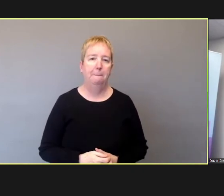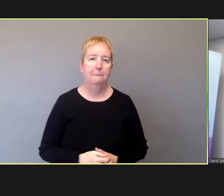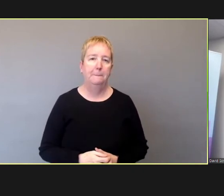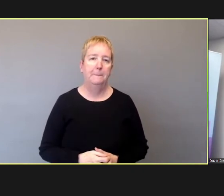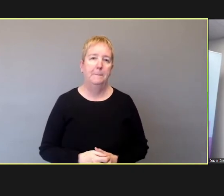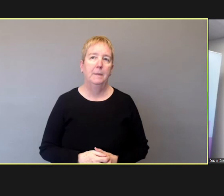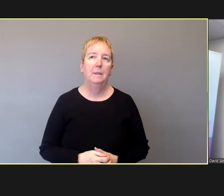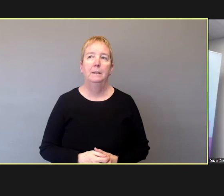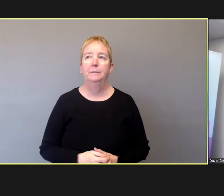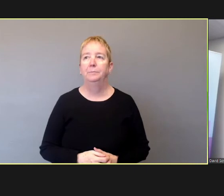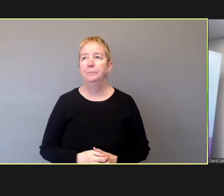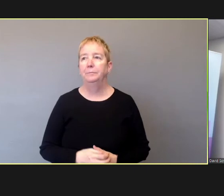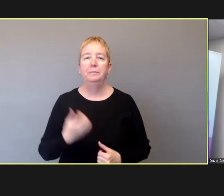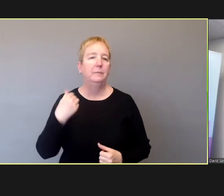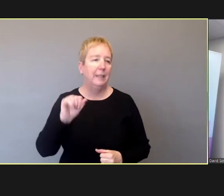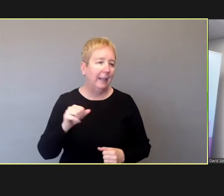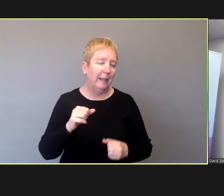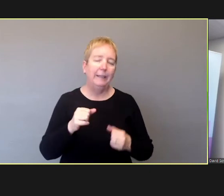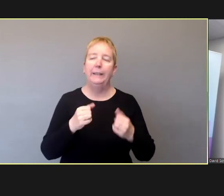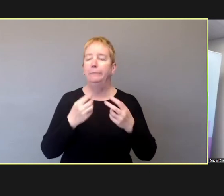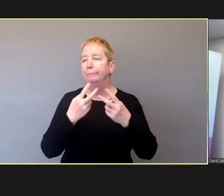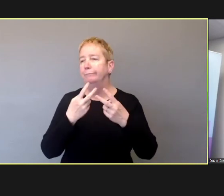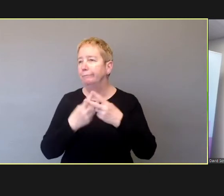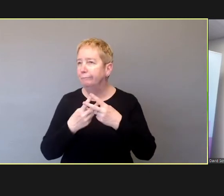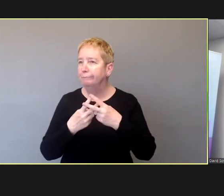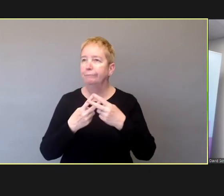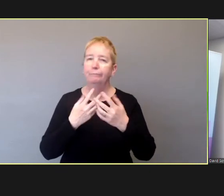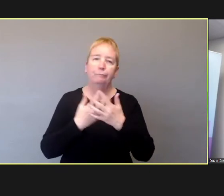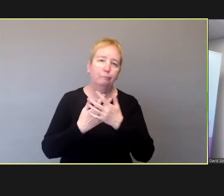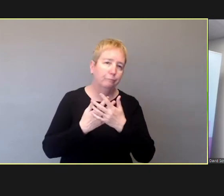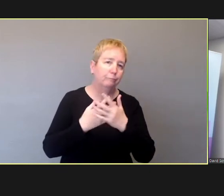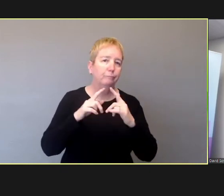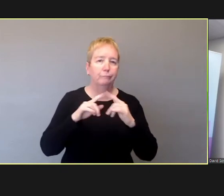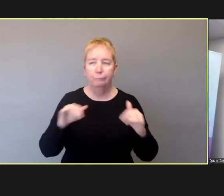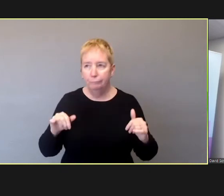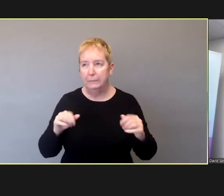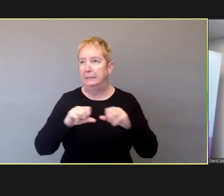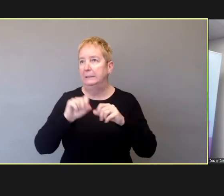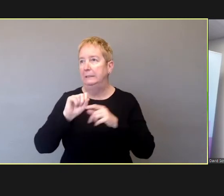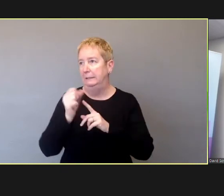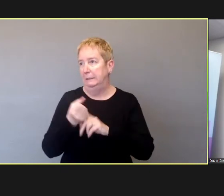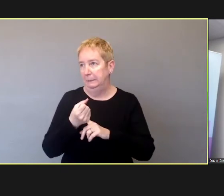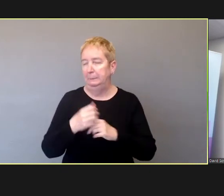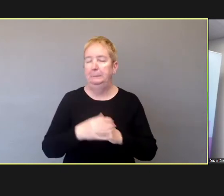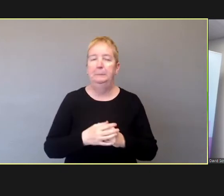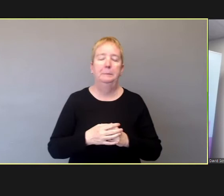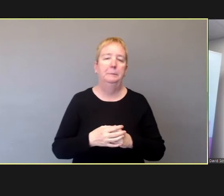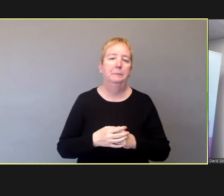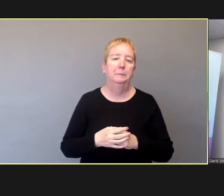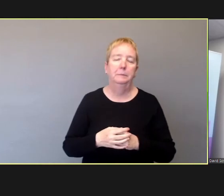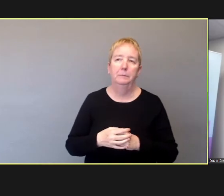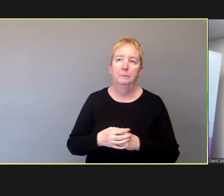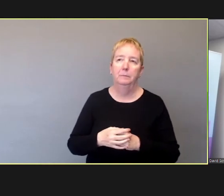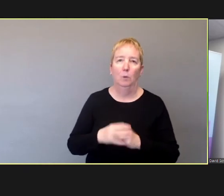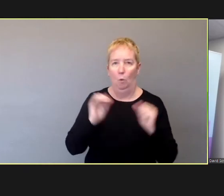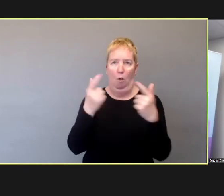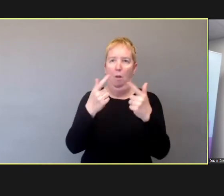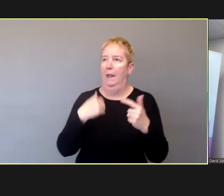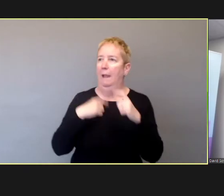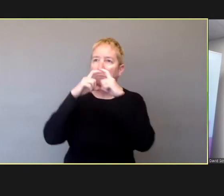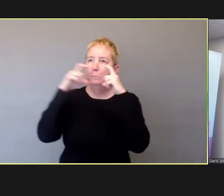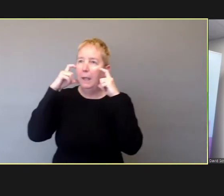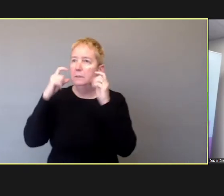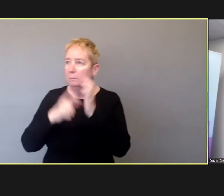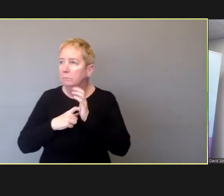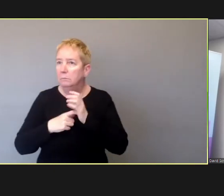detention, prisons, and correctional facilities, state ones, that is. So those are still in